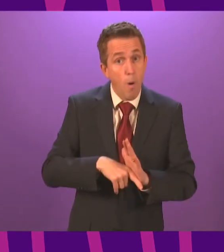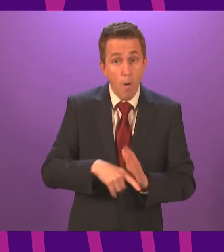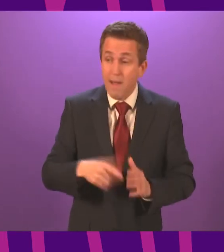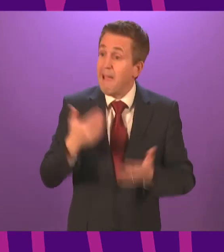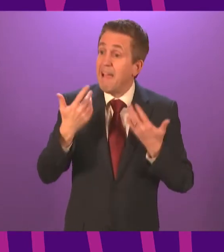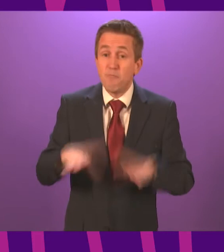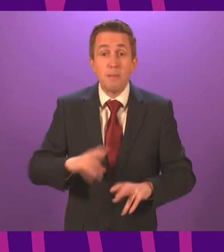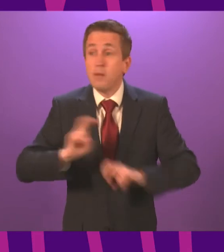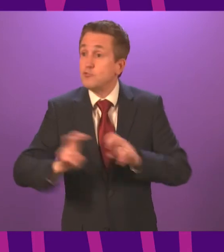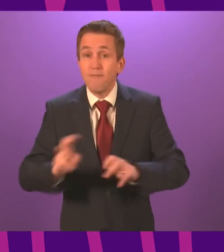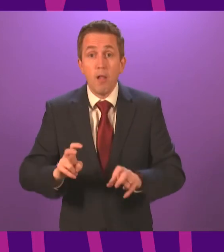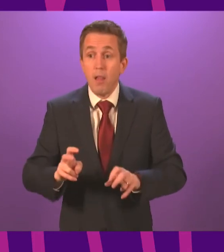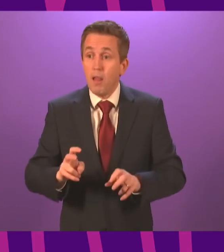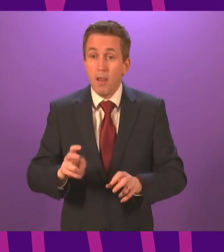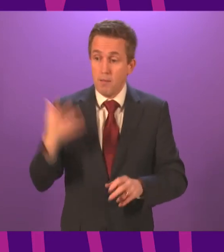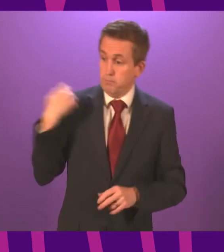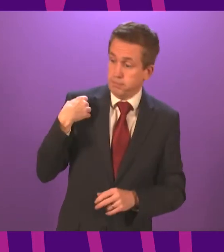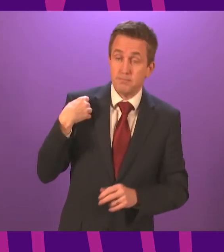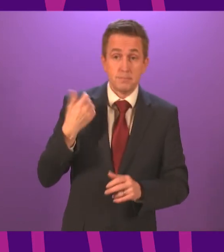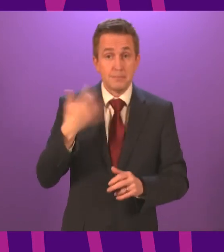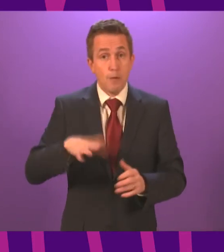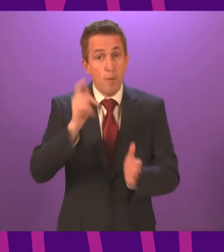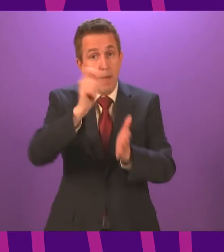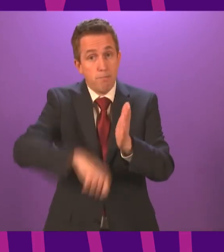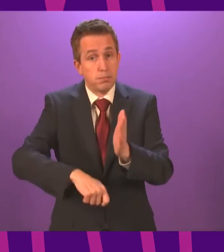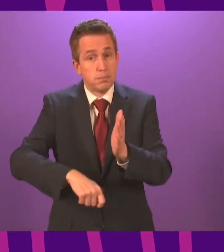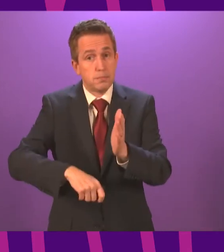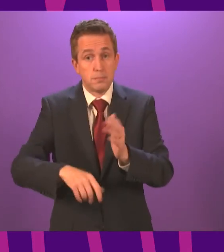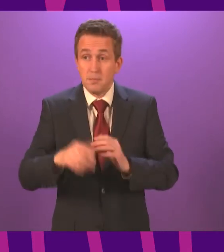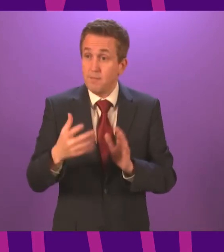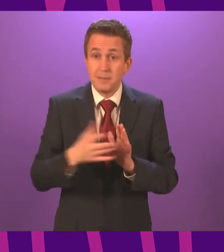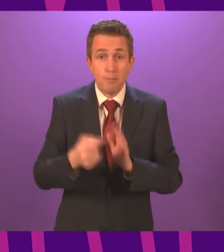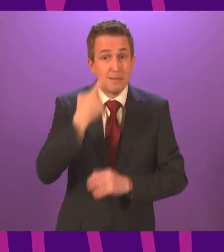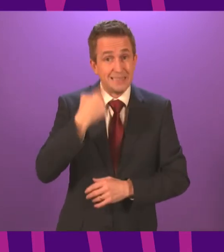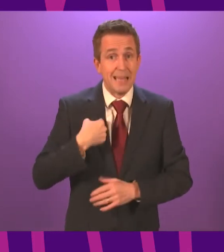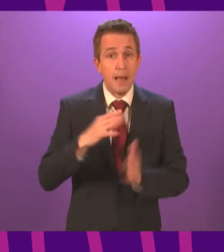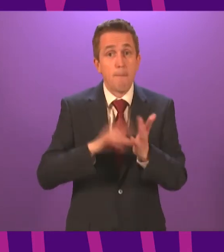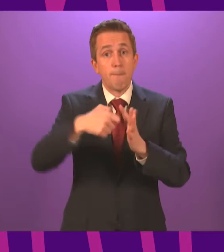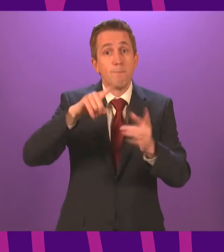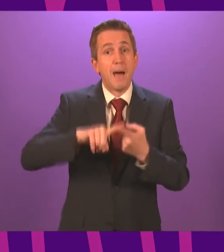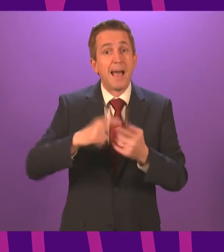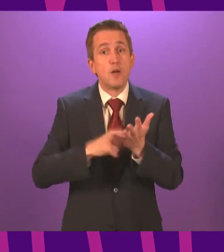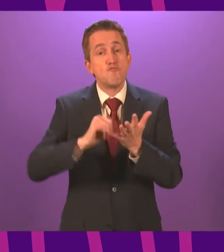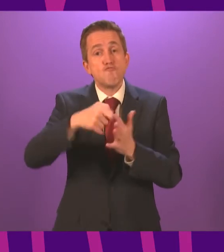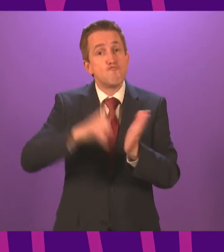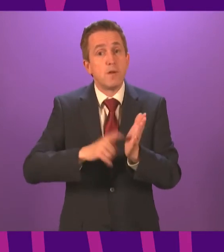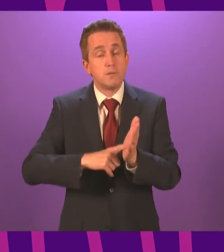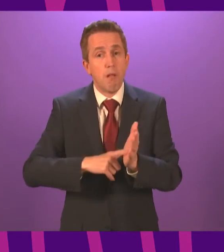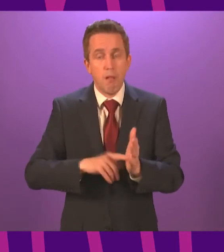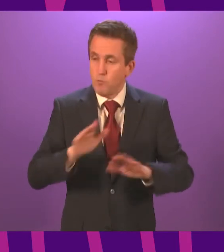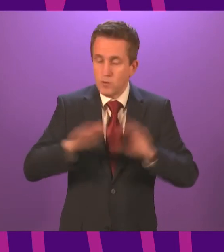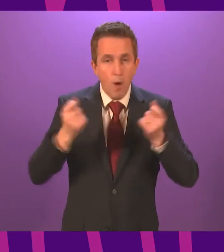hard to navigate an increasingly complex tier system. Just yesterday, Mike Russell showed he didn't understand what the